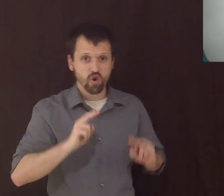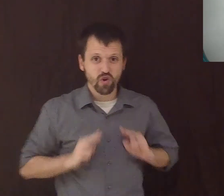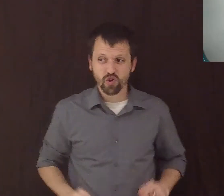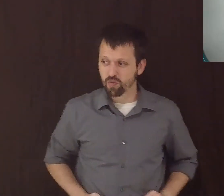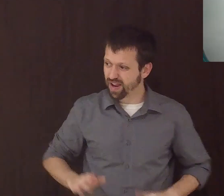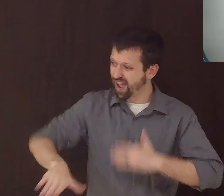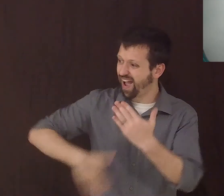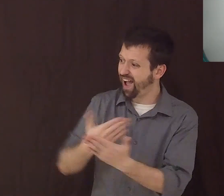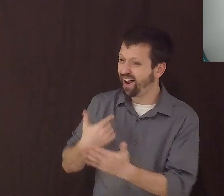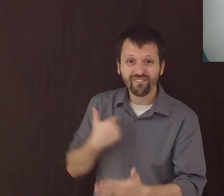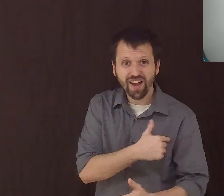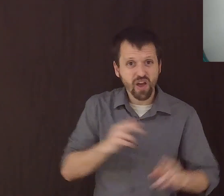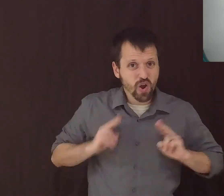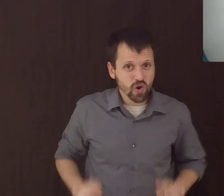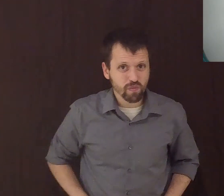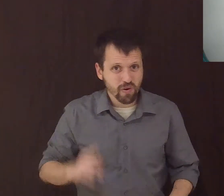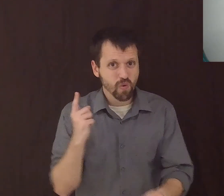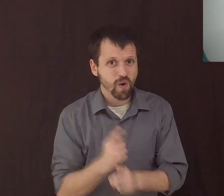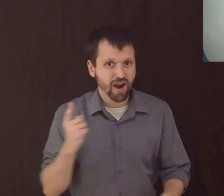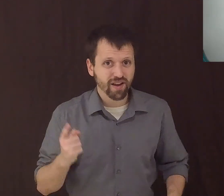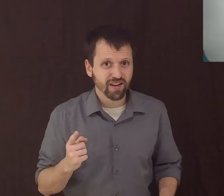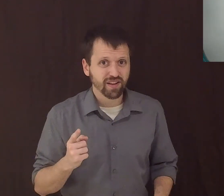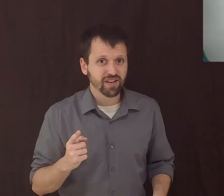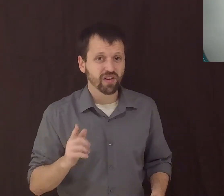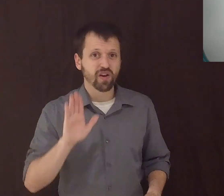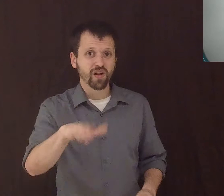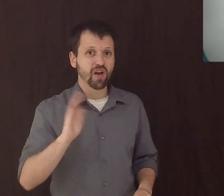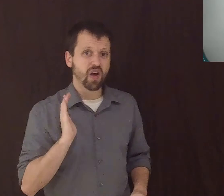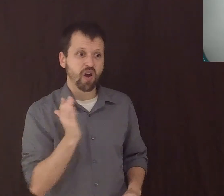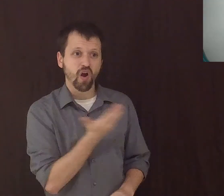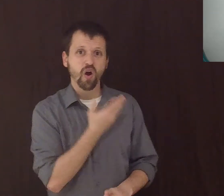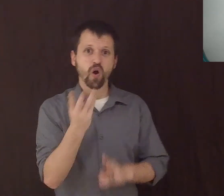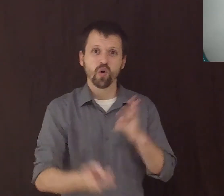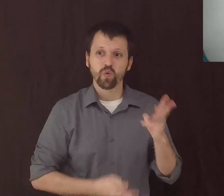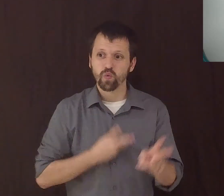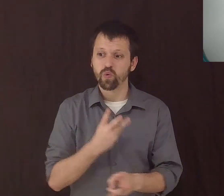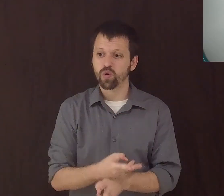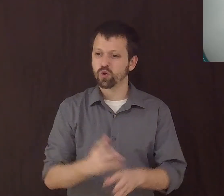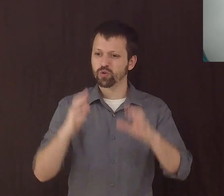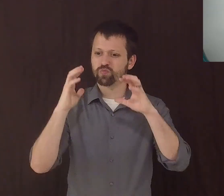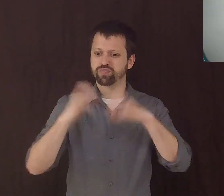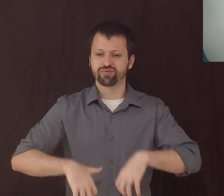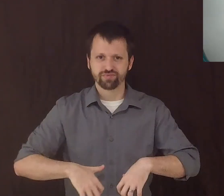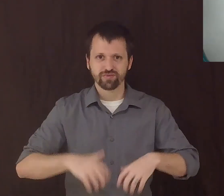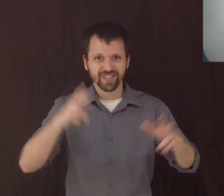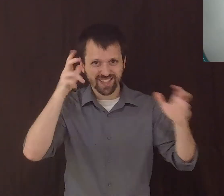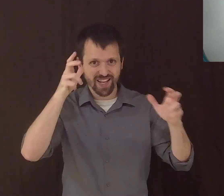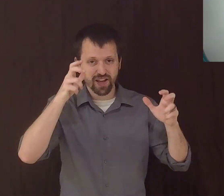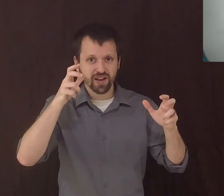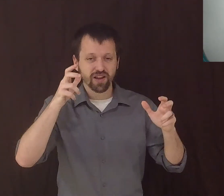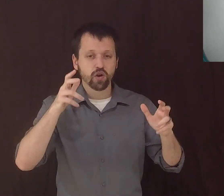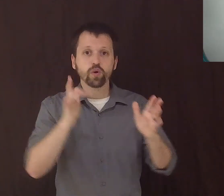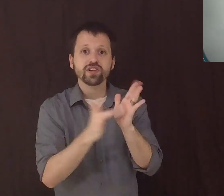human. And that's good to know, right? And so we live in a fallen world in which Satan, Jesus said, is the god of this